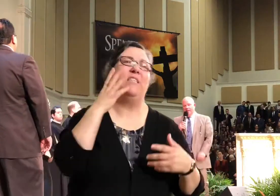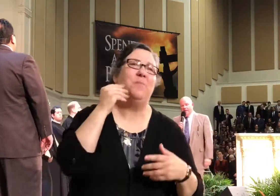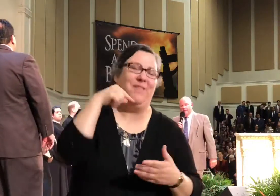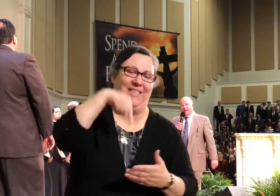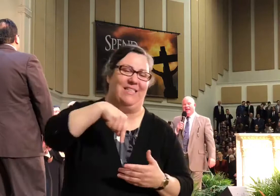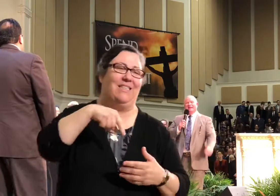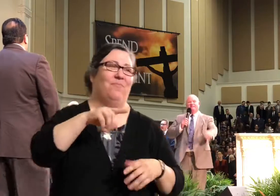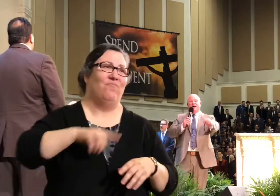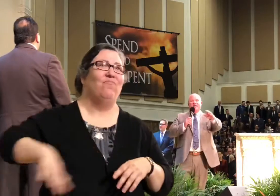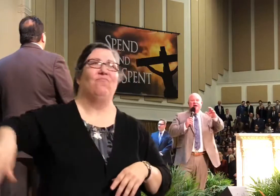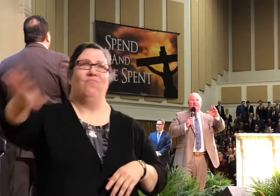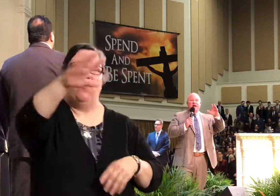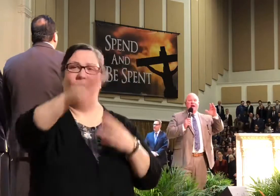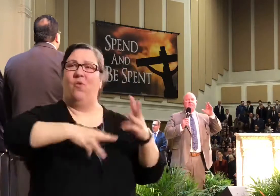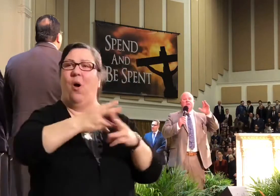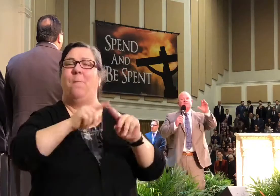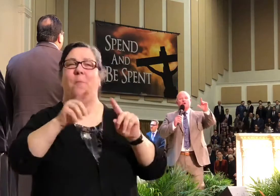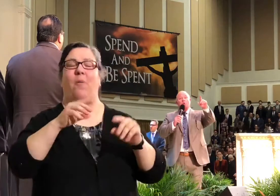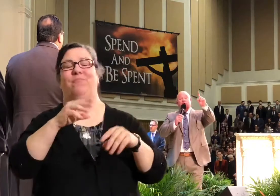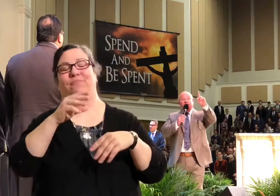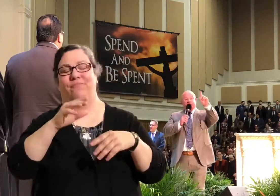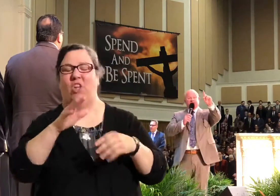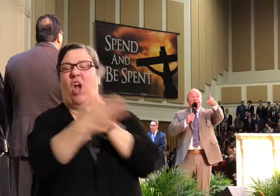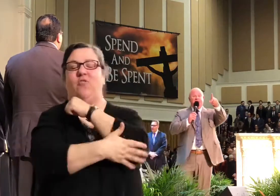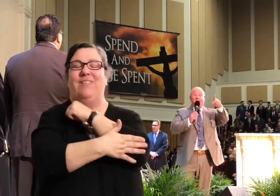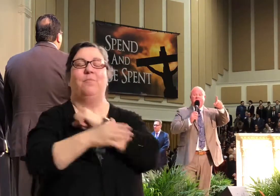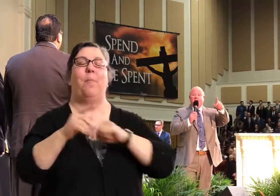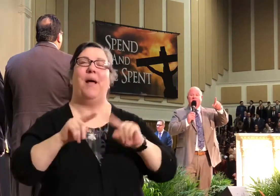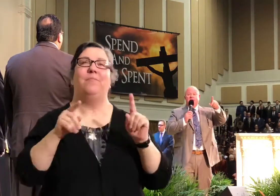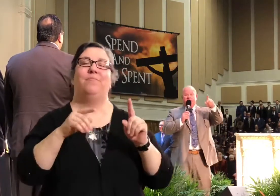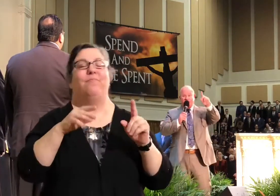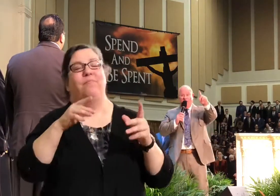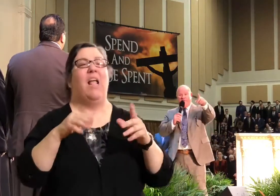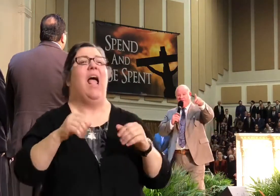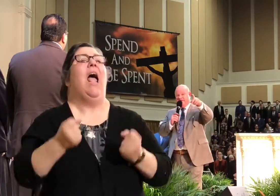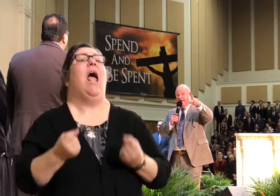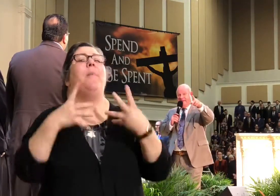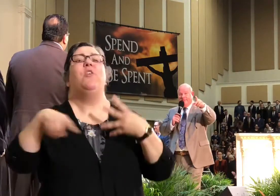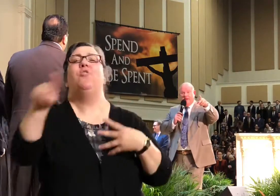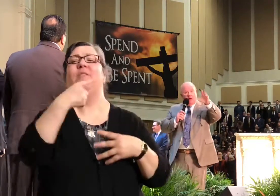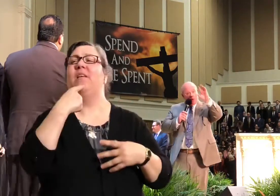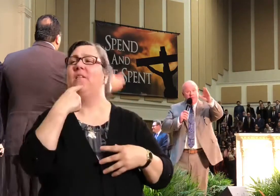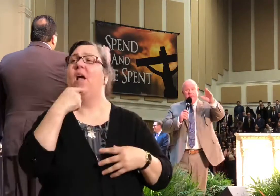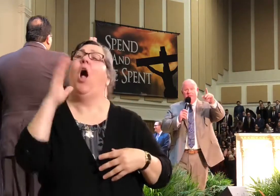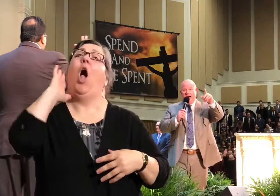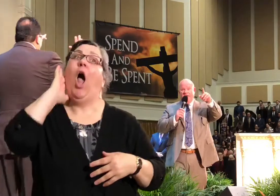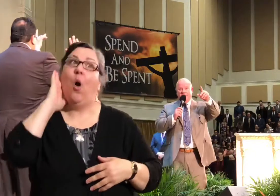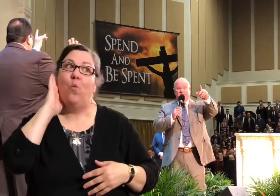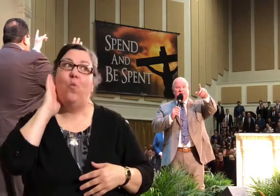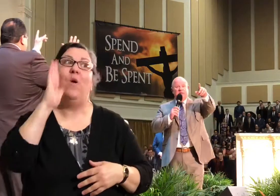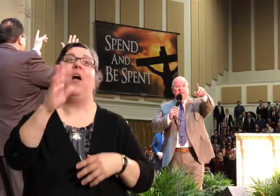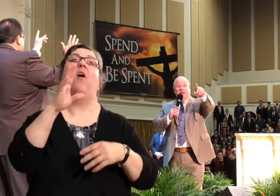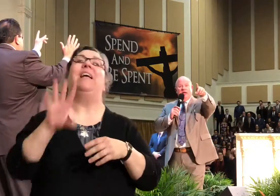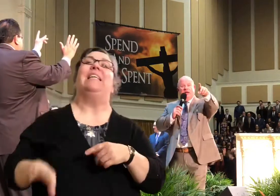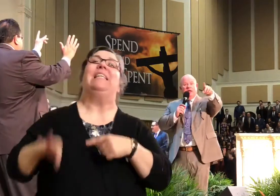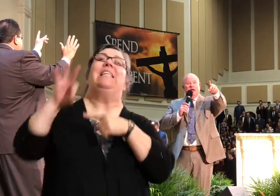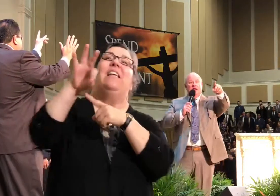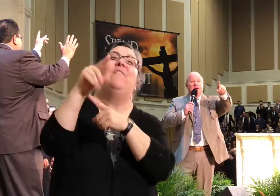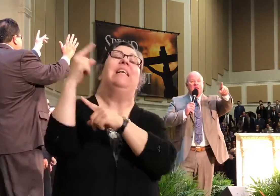good. But I'd like to find out how many of you will give something in the offering tonight. I want a commitment out of you.